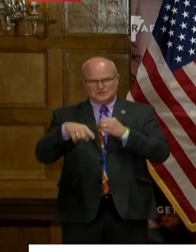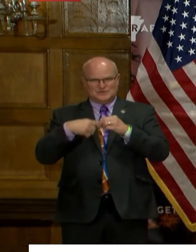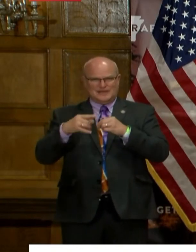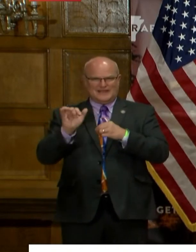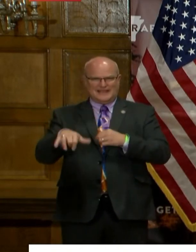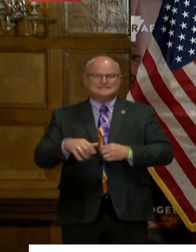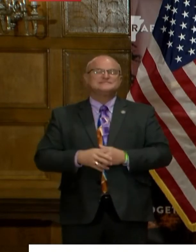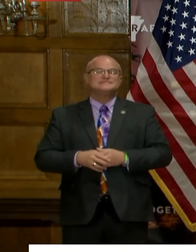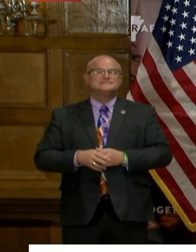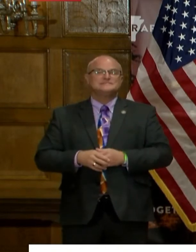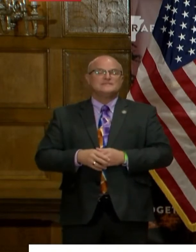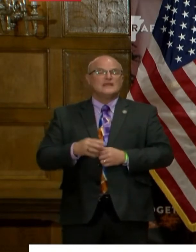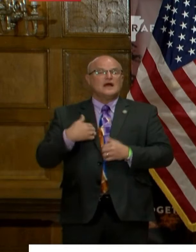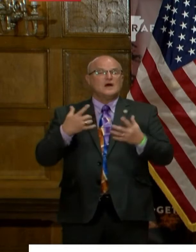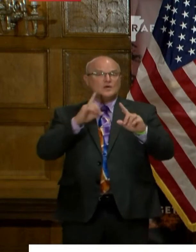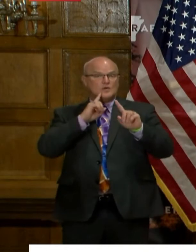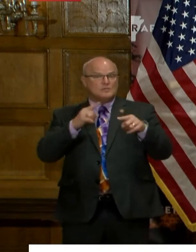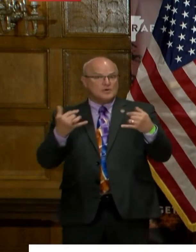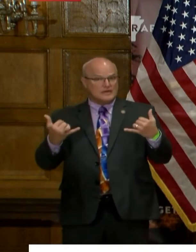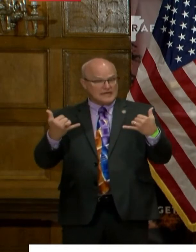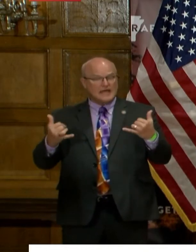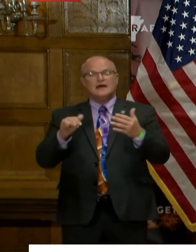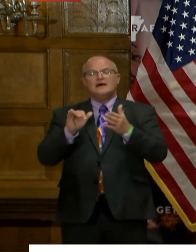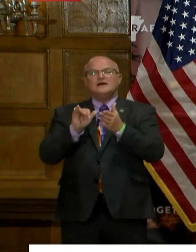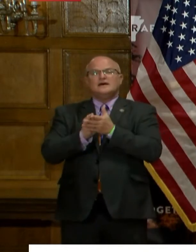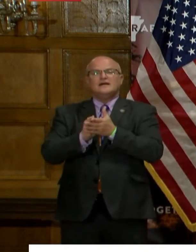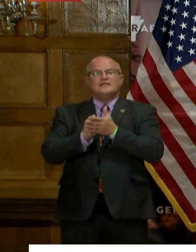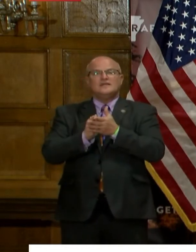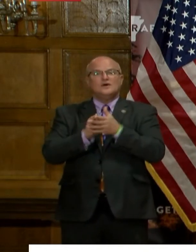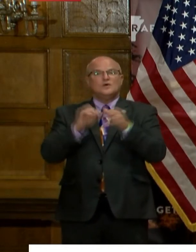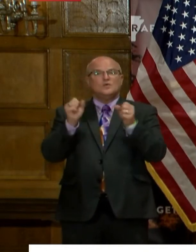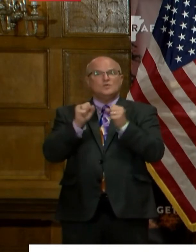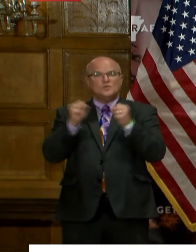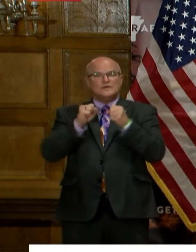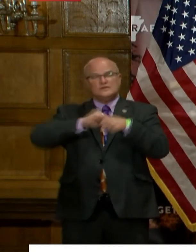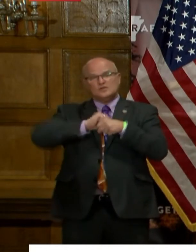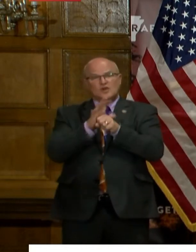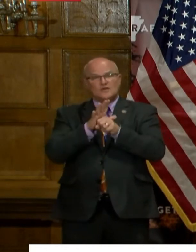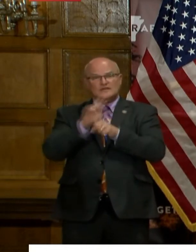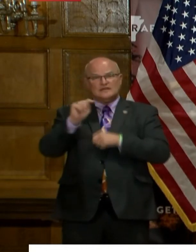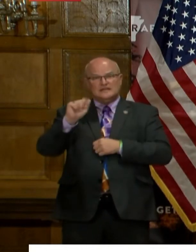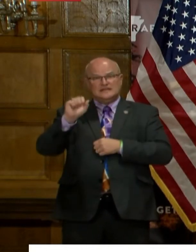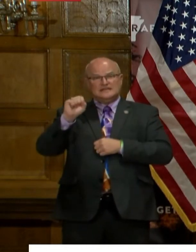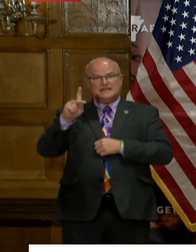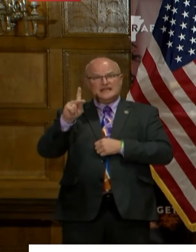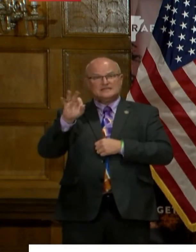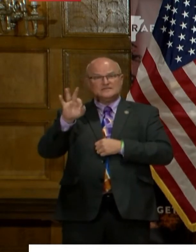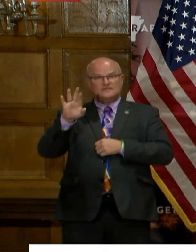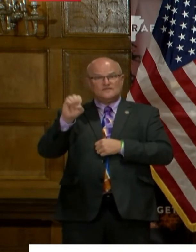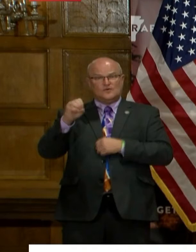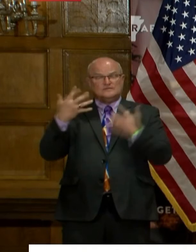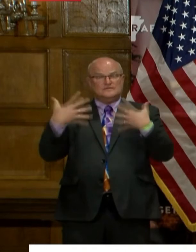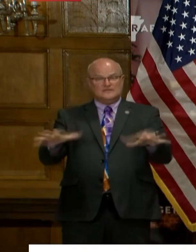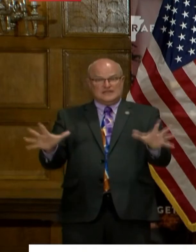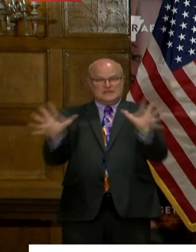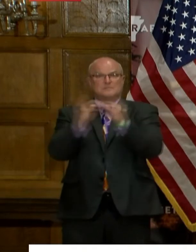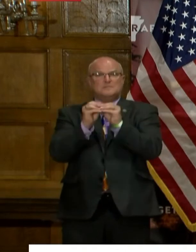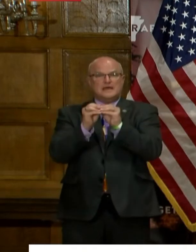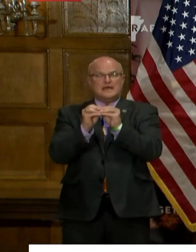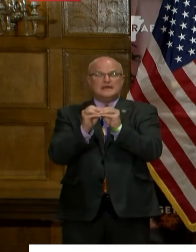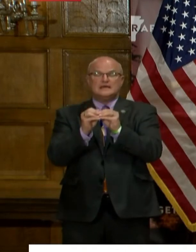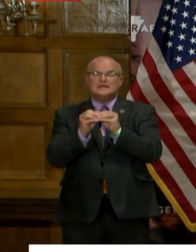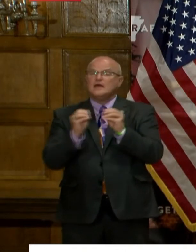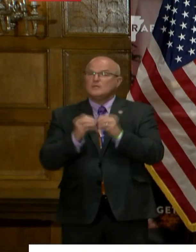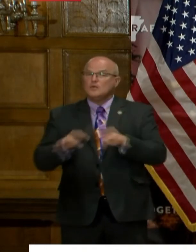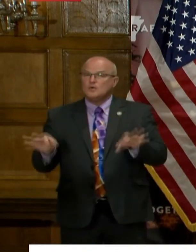regards. I did want to report first that the Winter COVID-19 Task Force has met. More